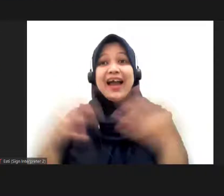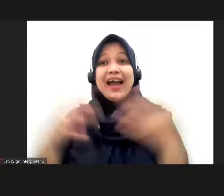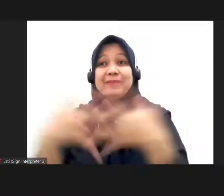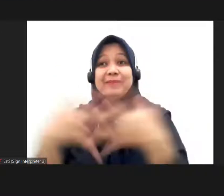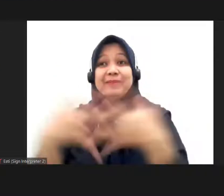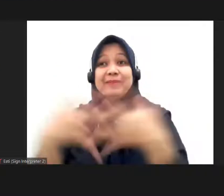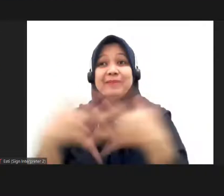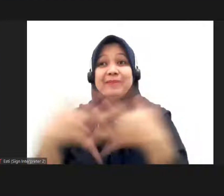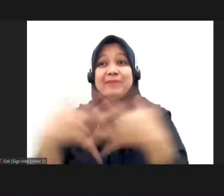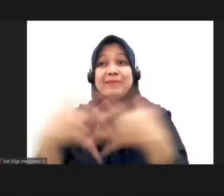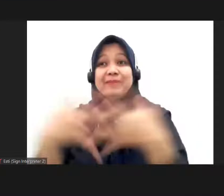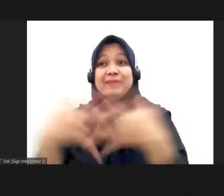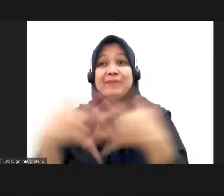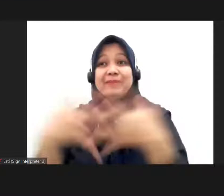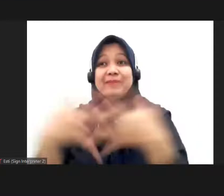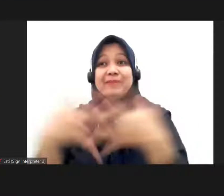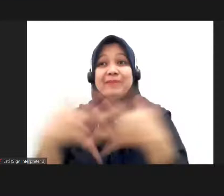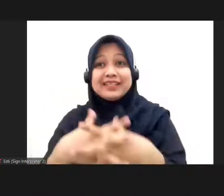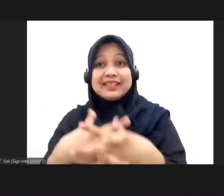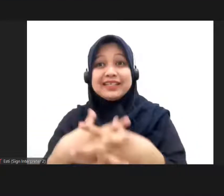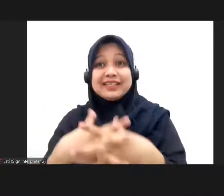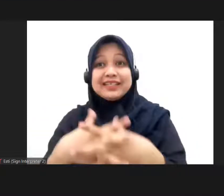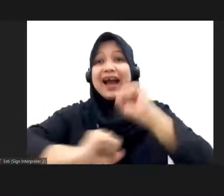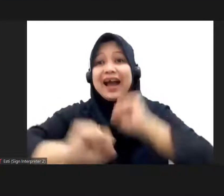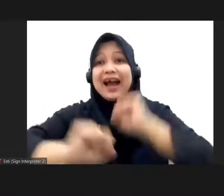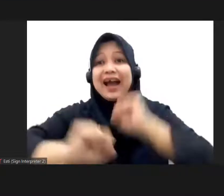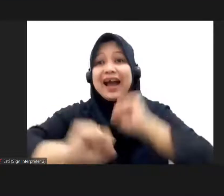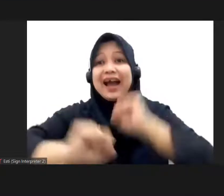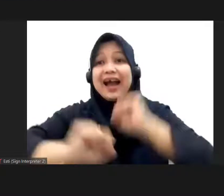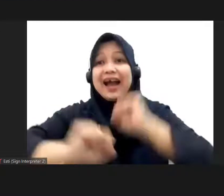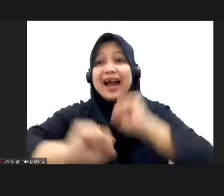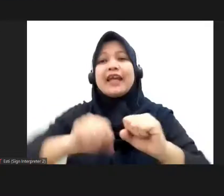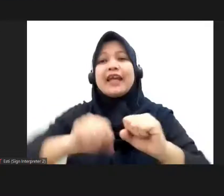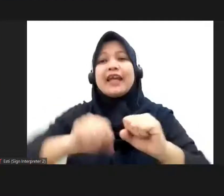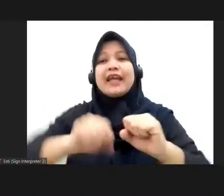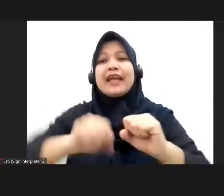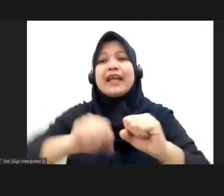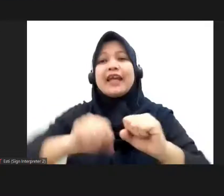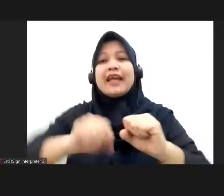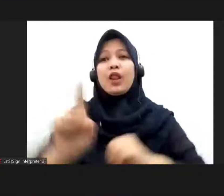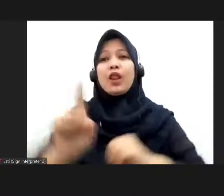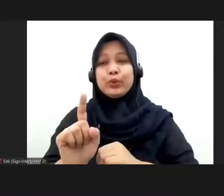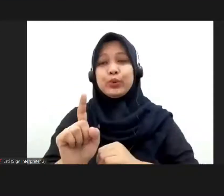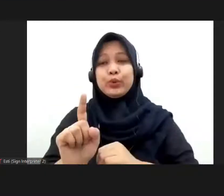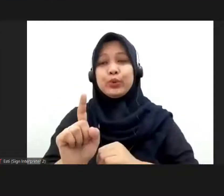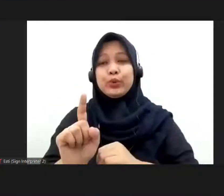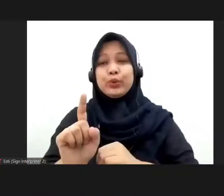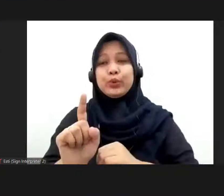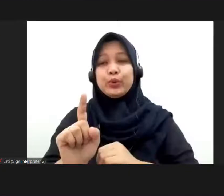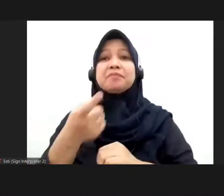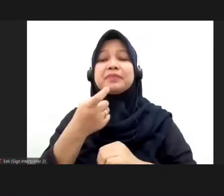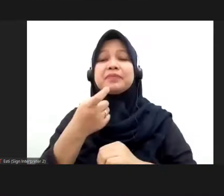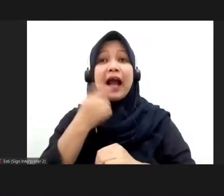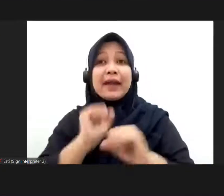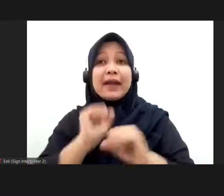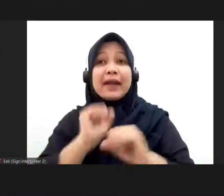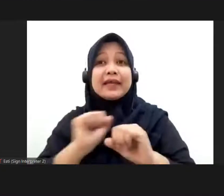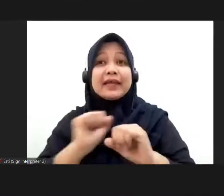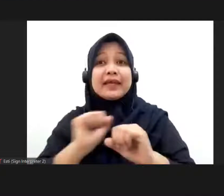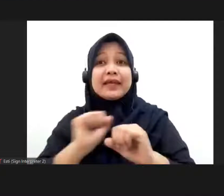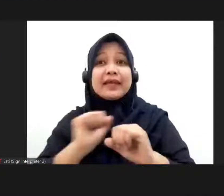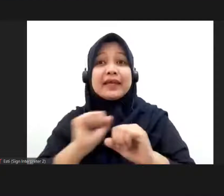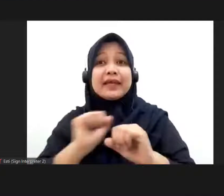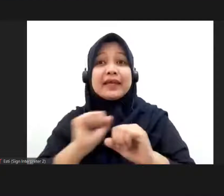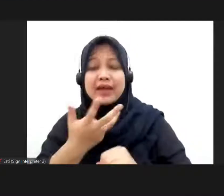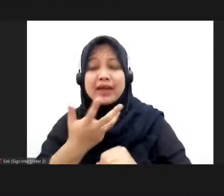we still do actions at the local level. What do we do when we adapt? Uh, we coordinate with the